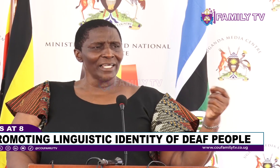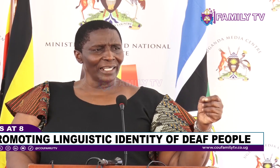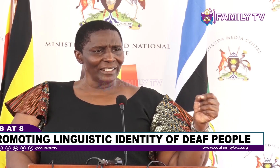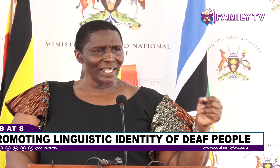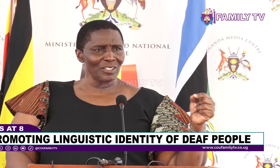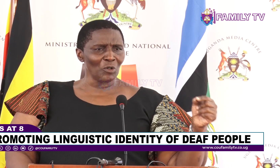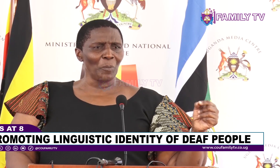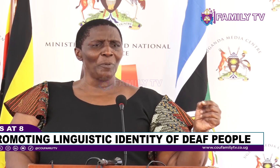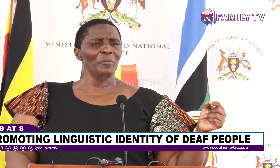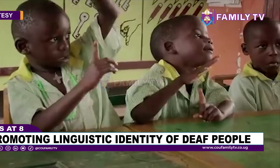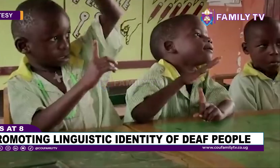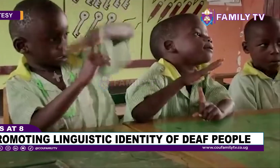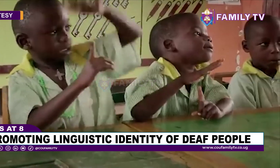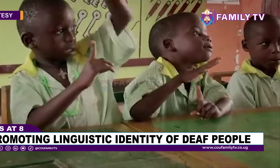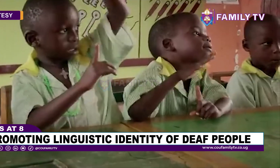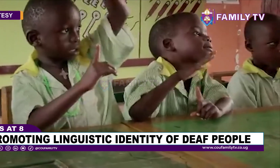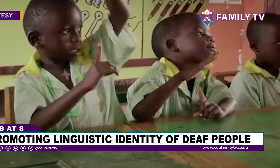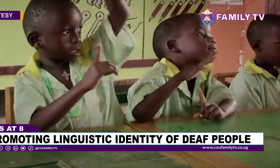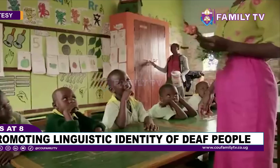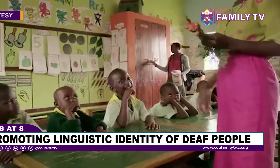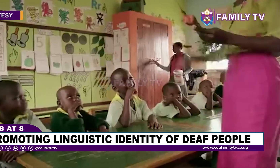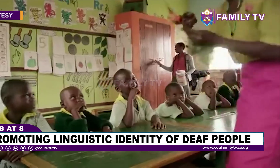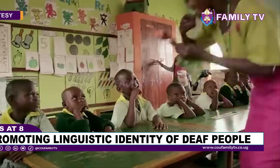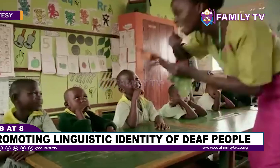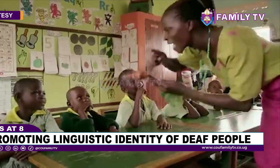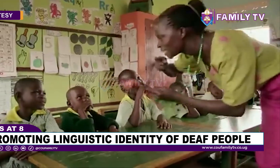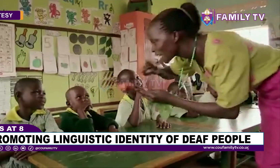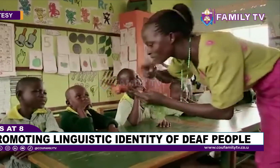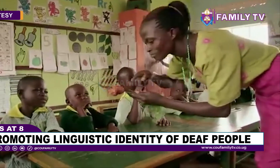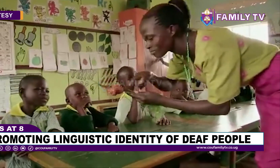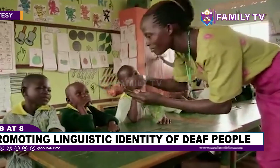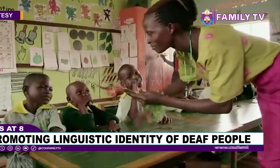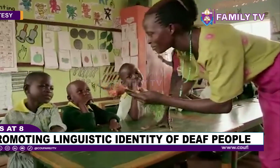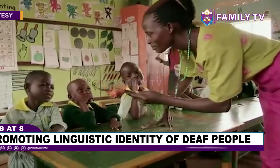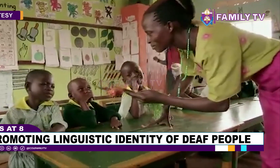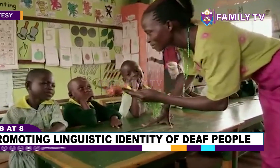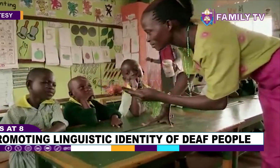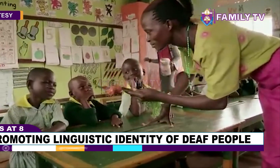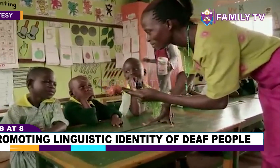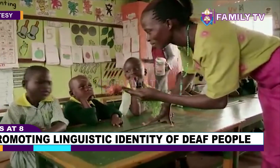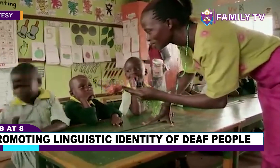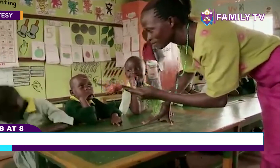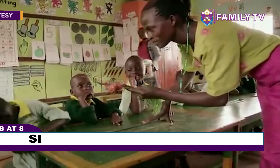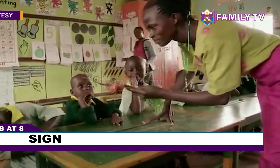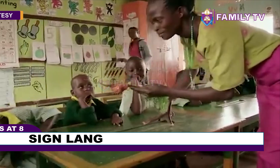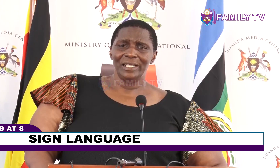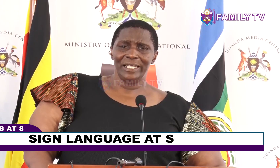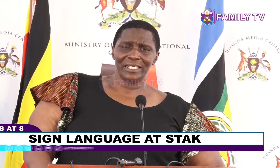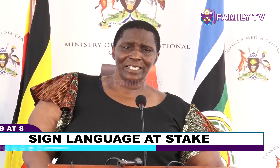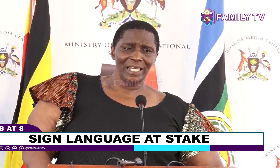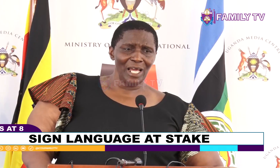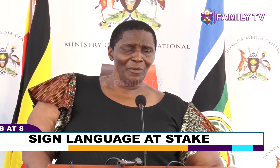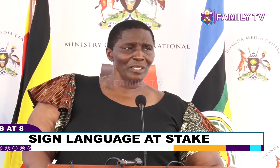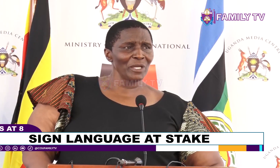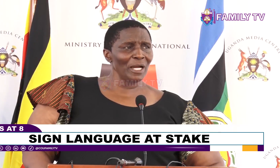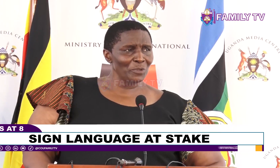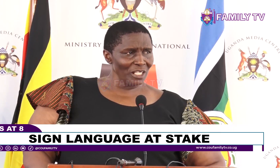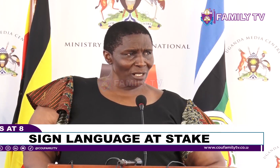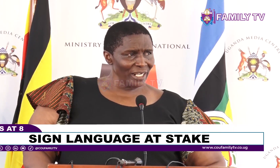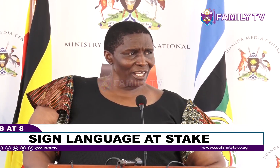language should be inclusive, mainly for the deaf community, so as to control the amount of infiltration. Let sign language be captured under